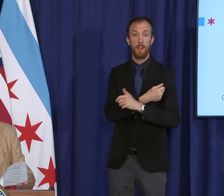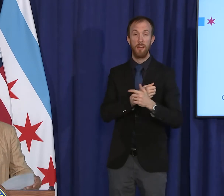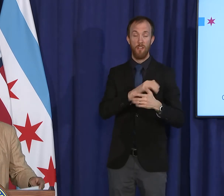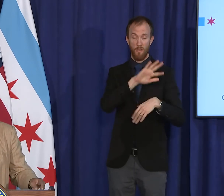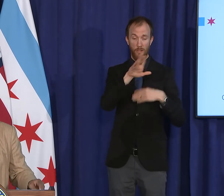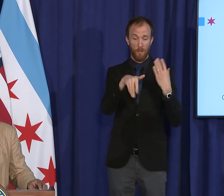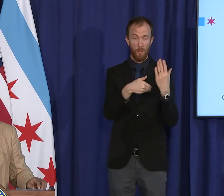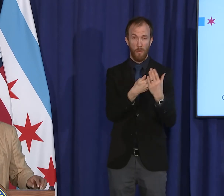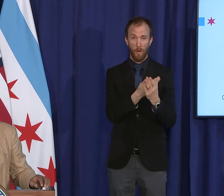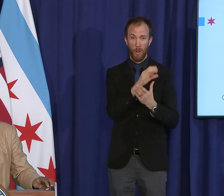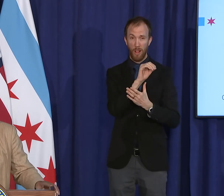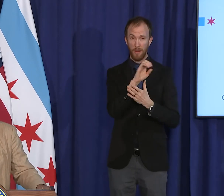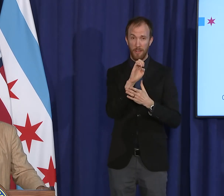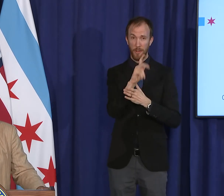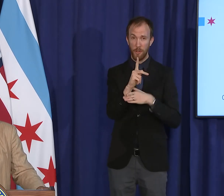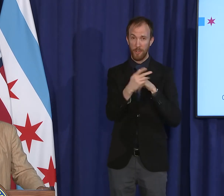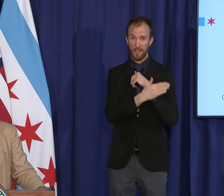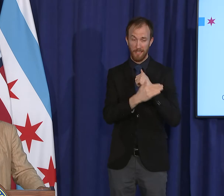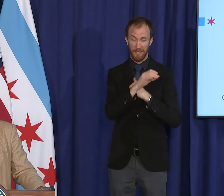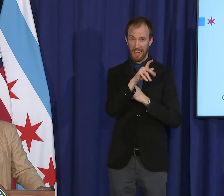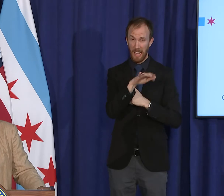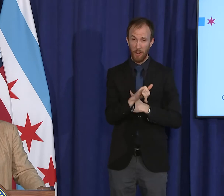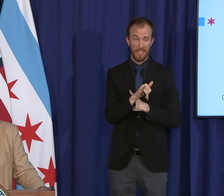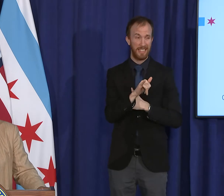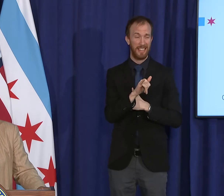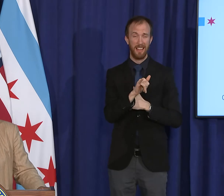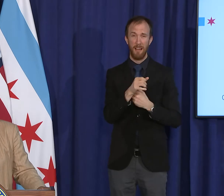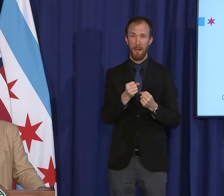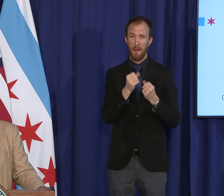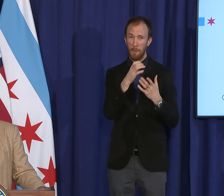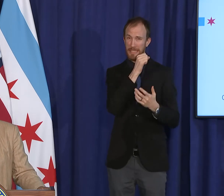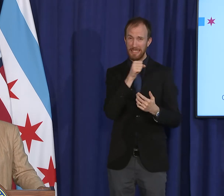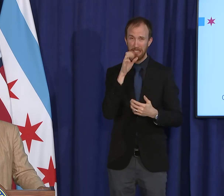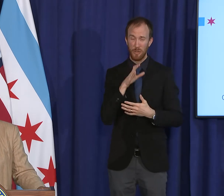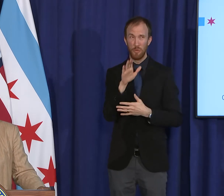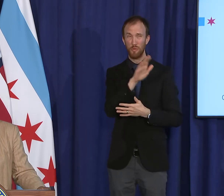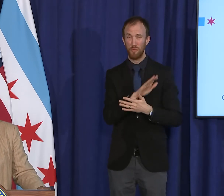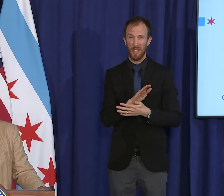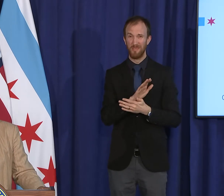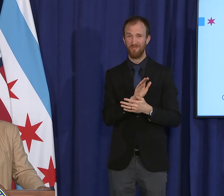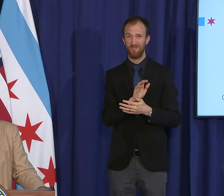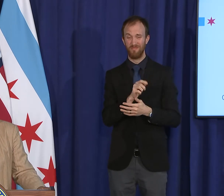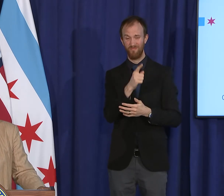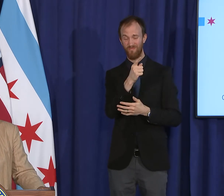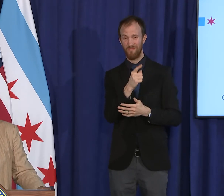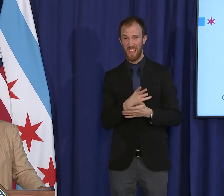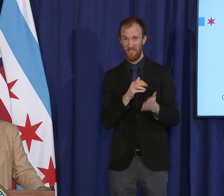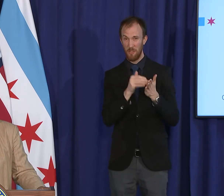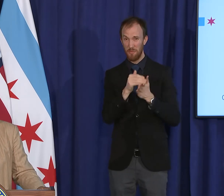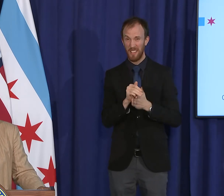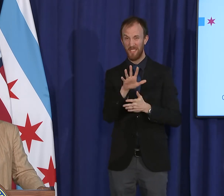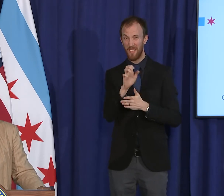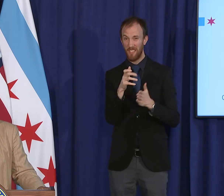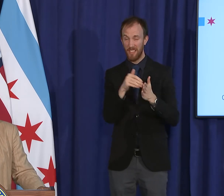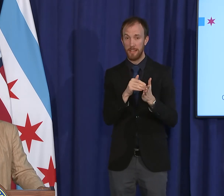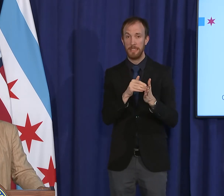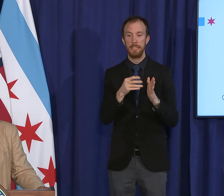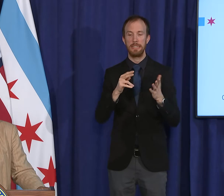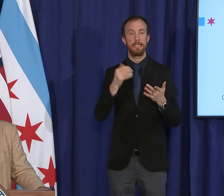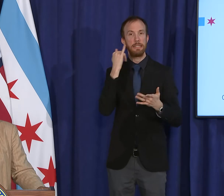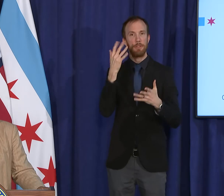nearly 500,000. In order for us to truly rise above this terrible pandemic, we must get our